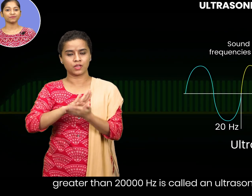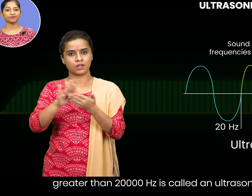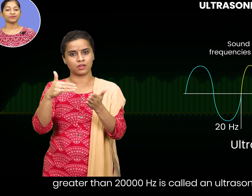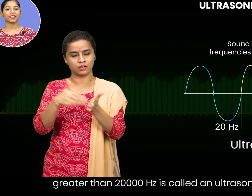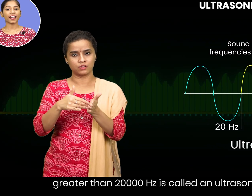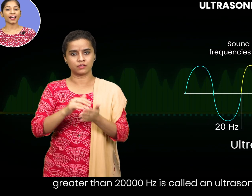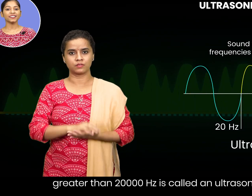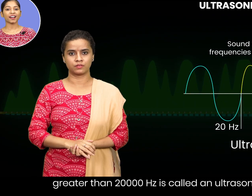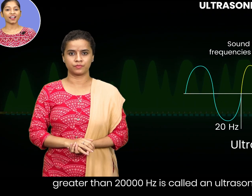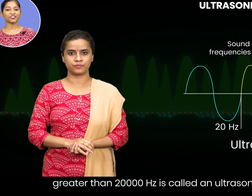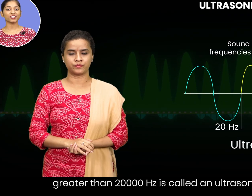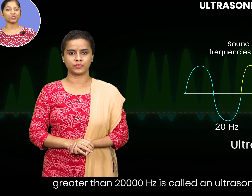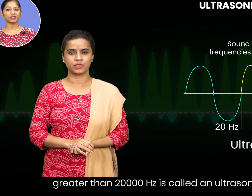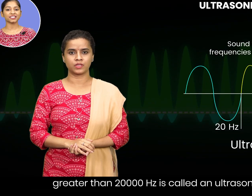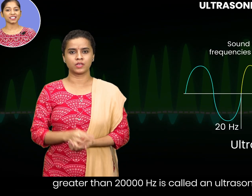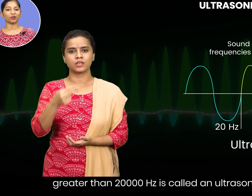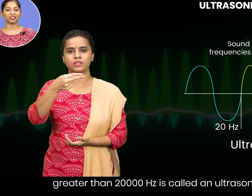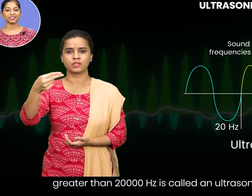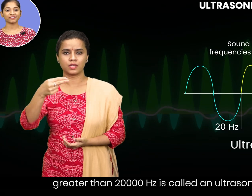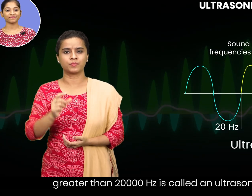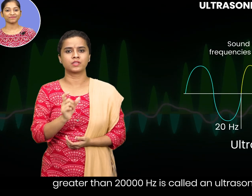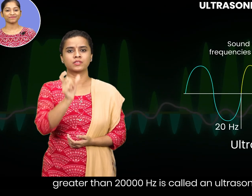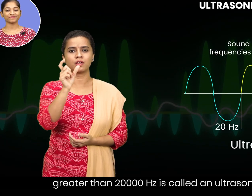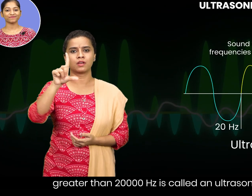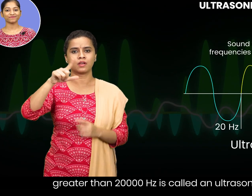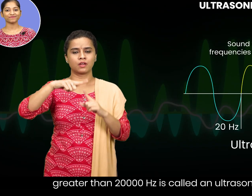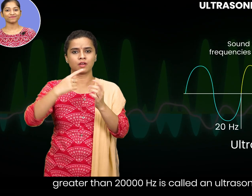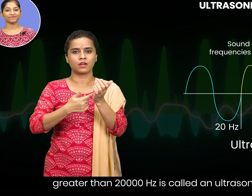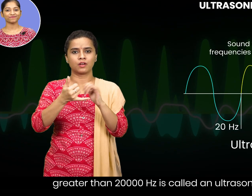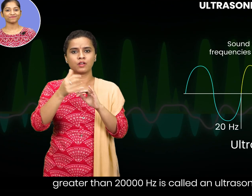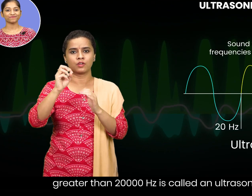called an ultrasonic sound.